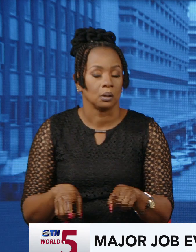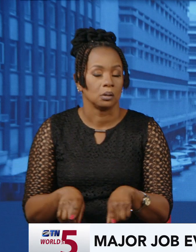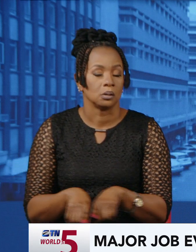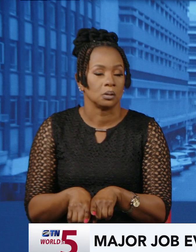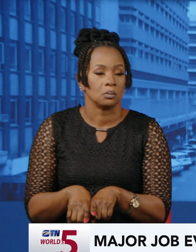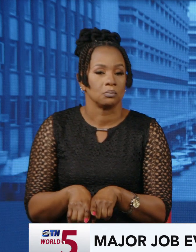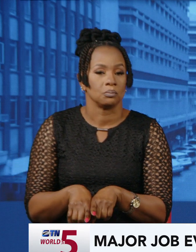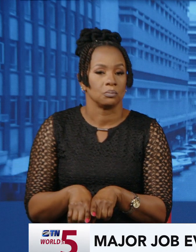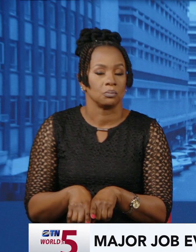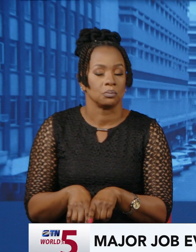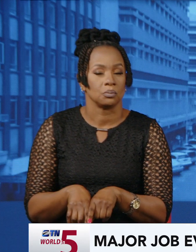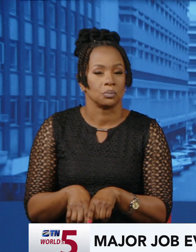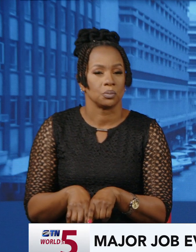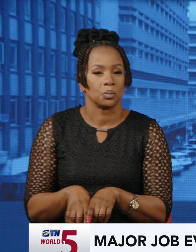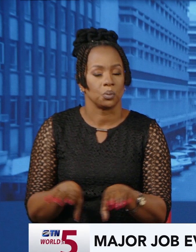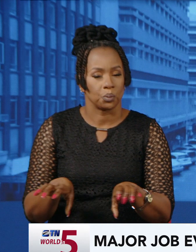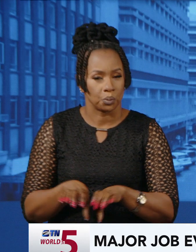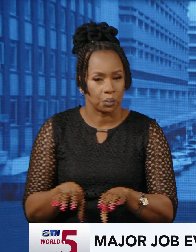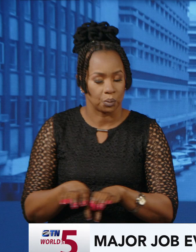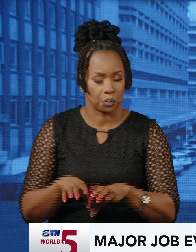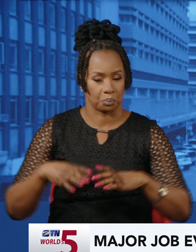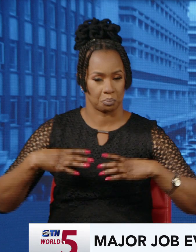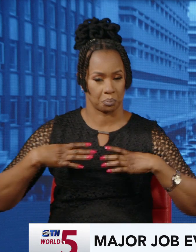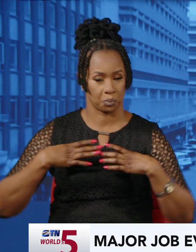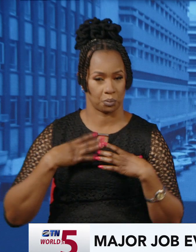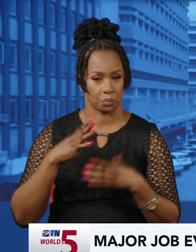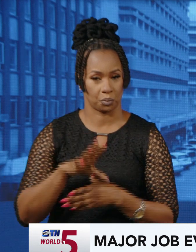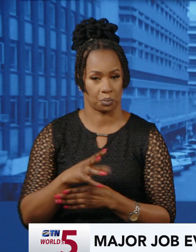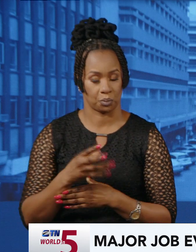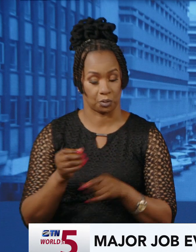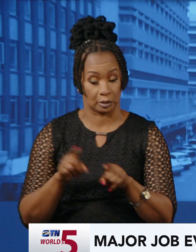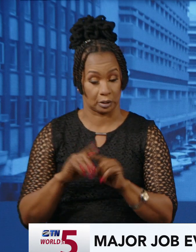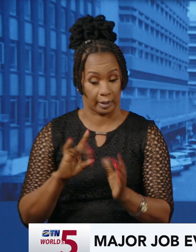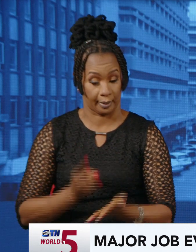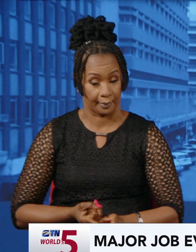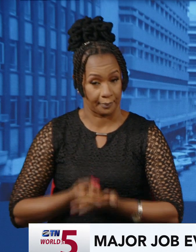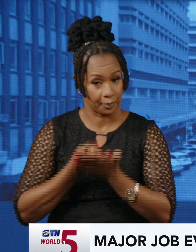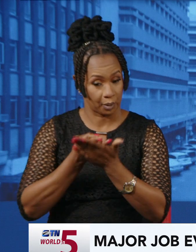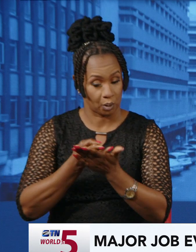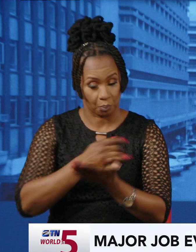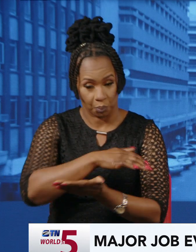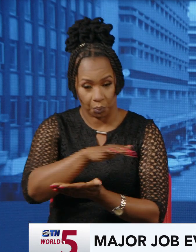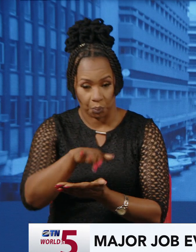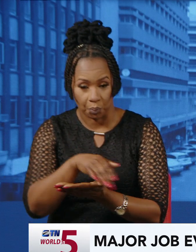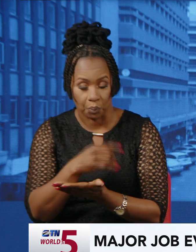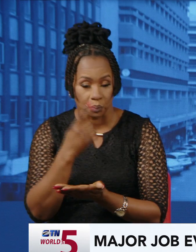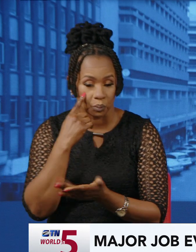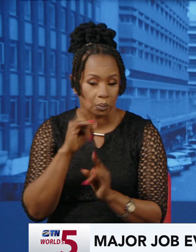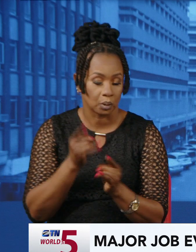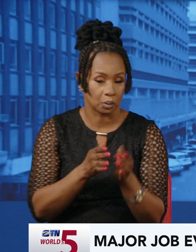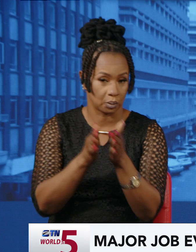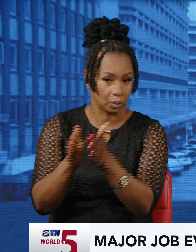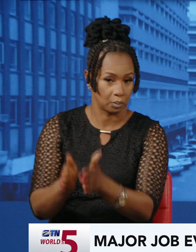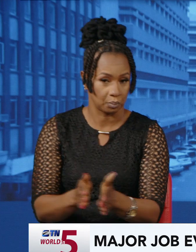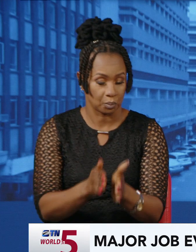that job evaluation exercise is important to the sector because it helps us to design or what is called